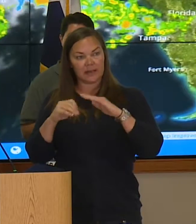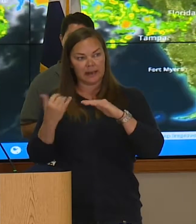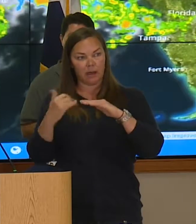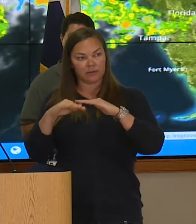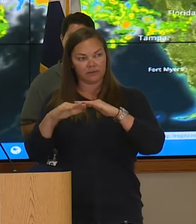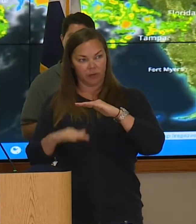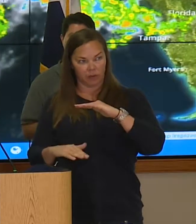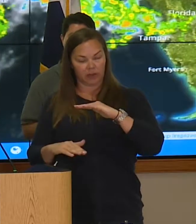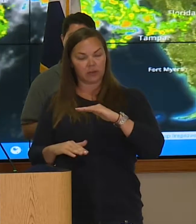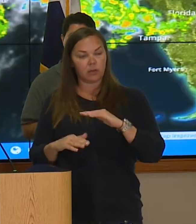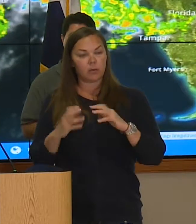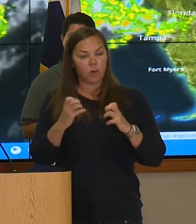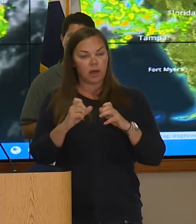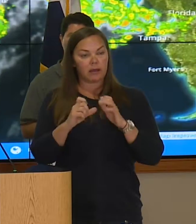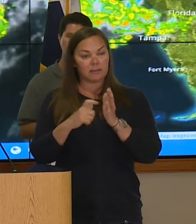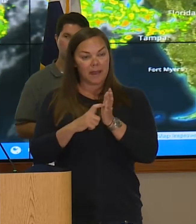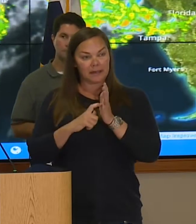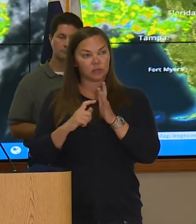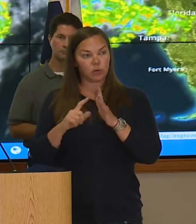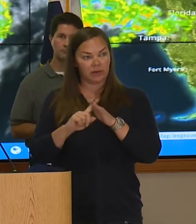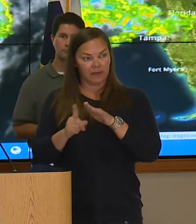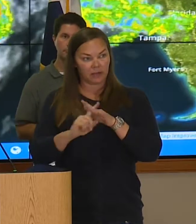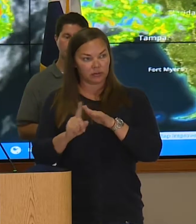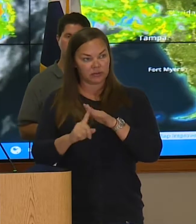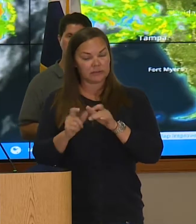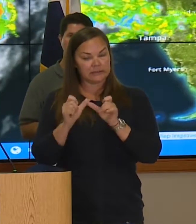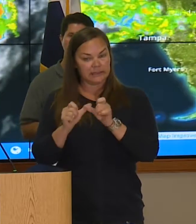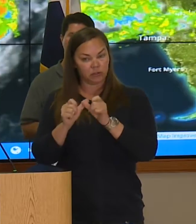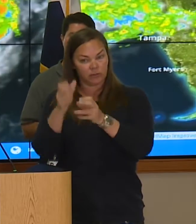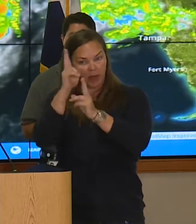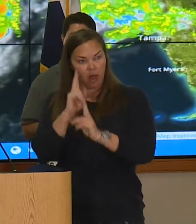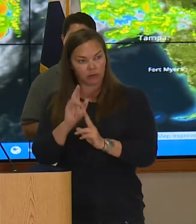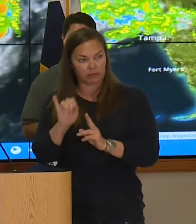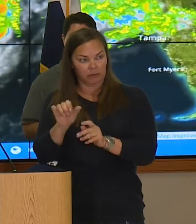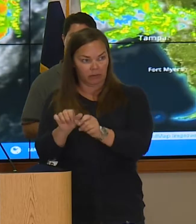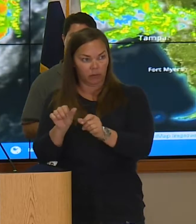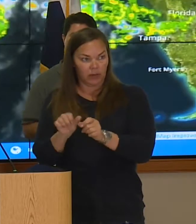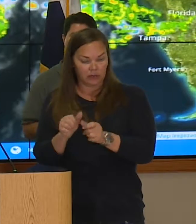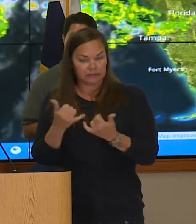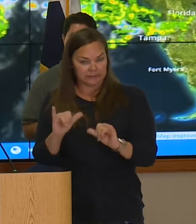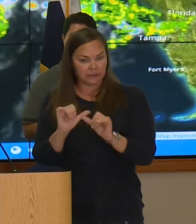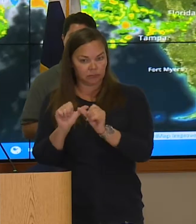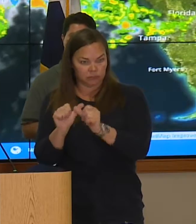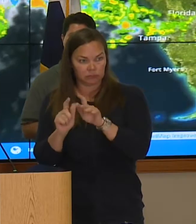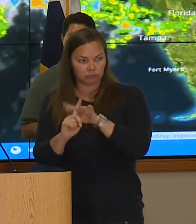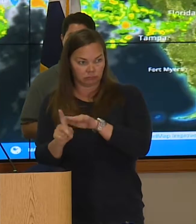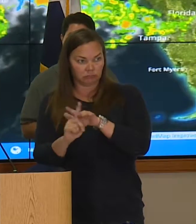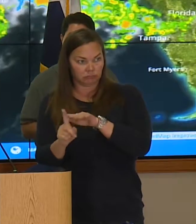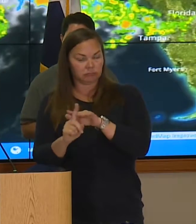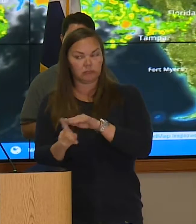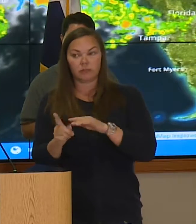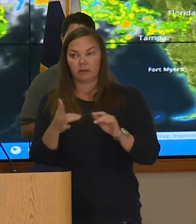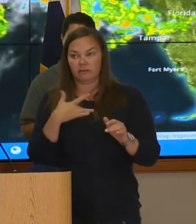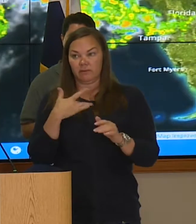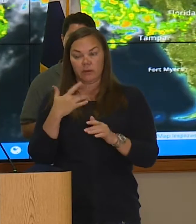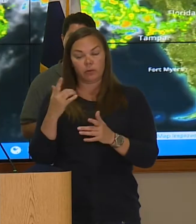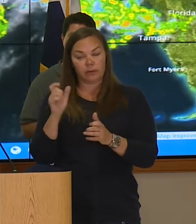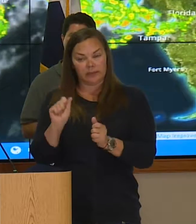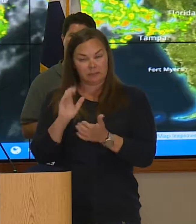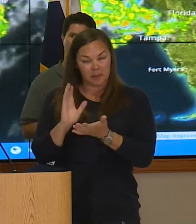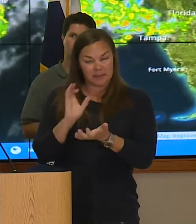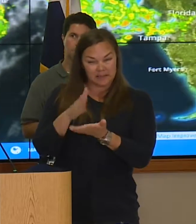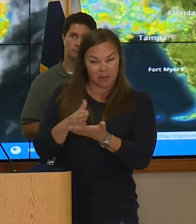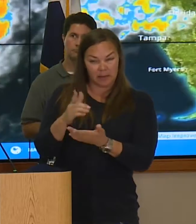would like the mandatory evacuation to continue to be honored at that location, and we feel that we may be able to lift it either